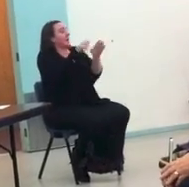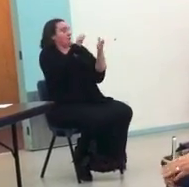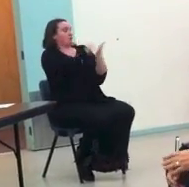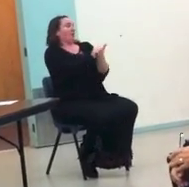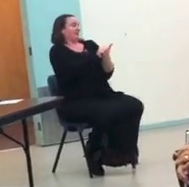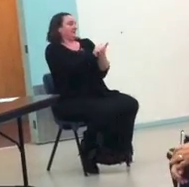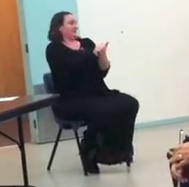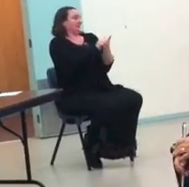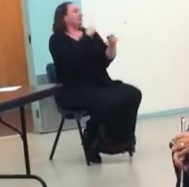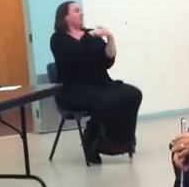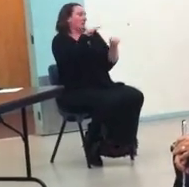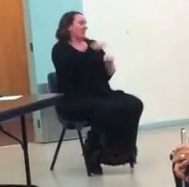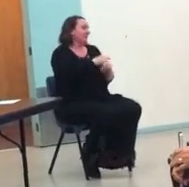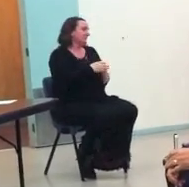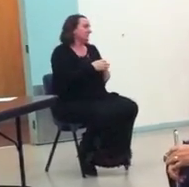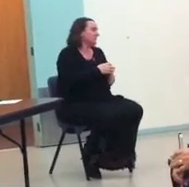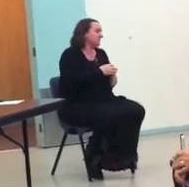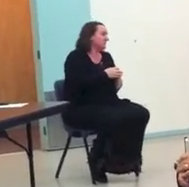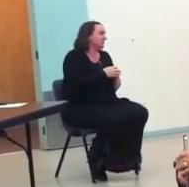else.